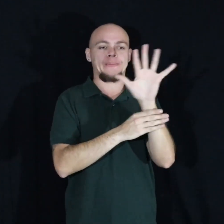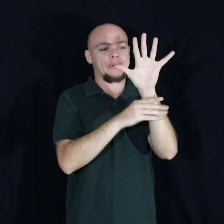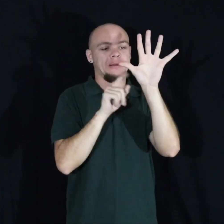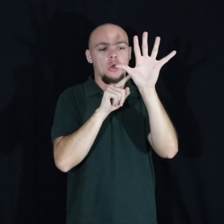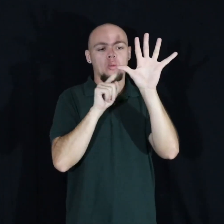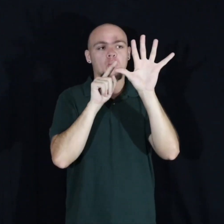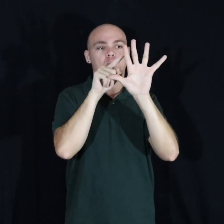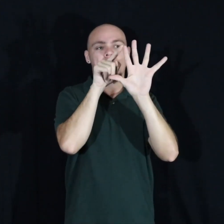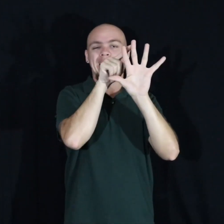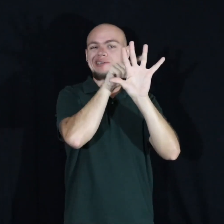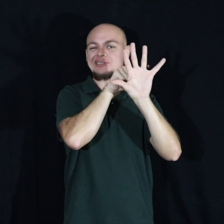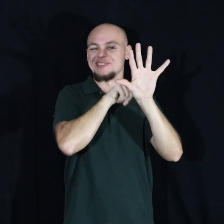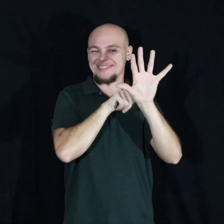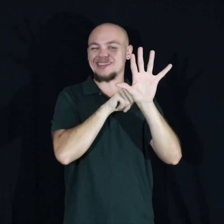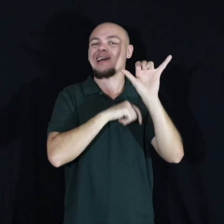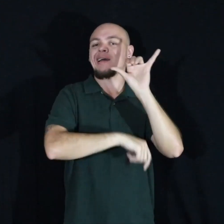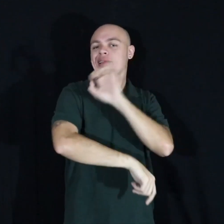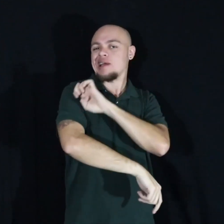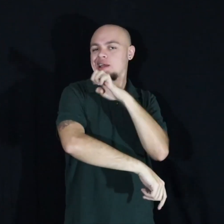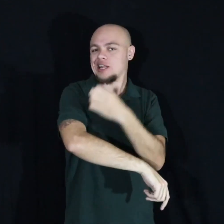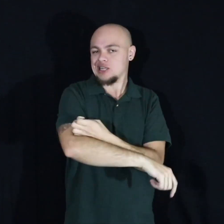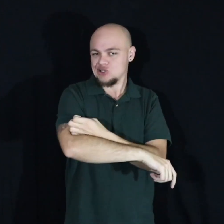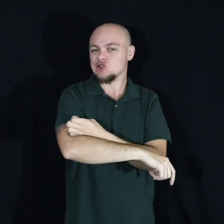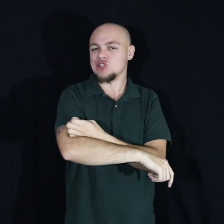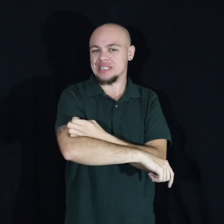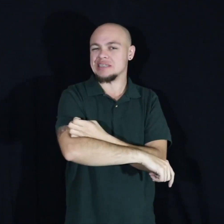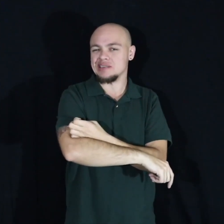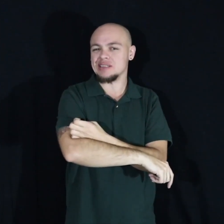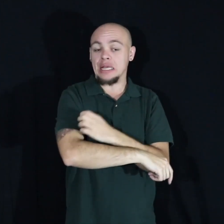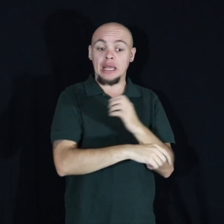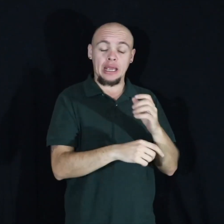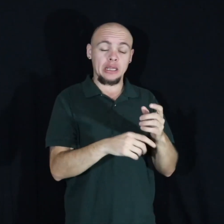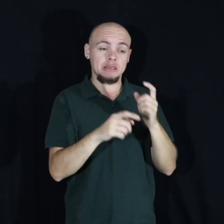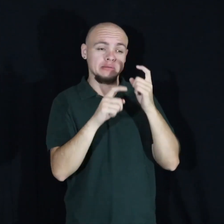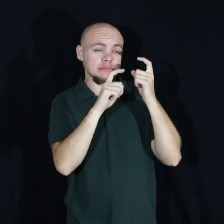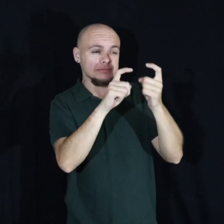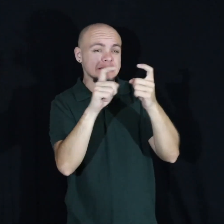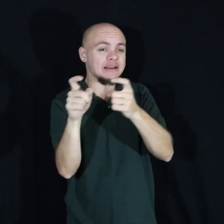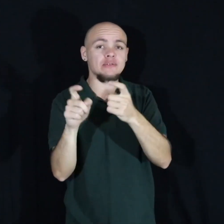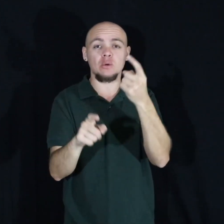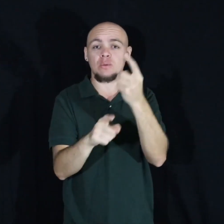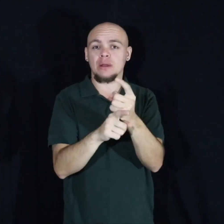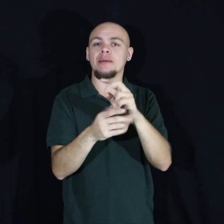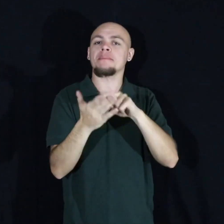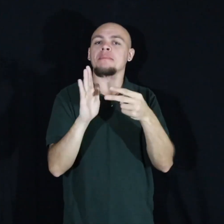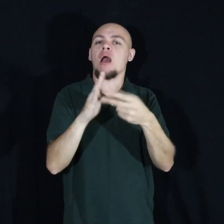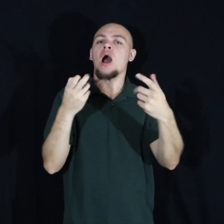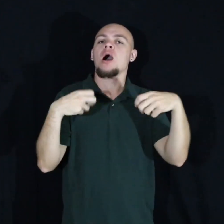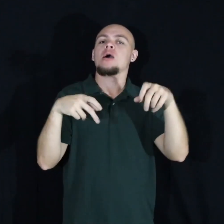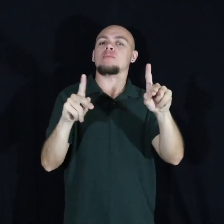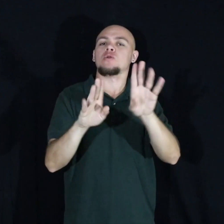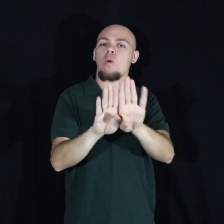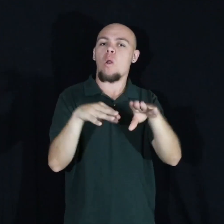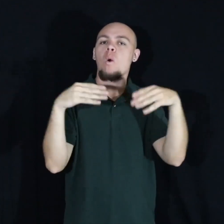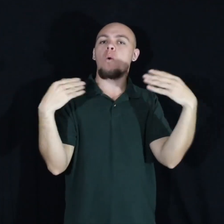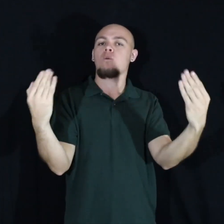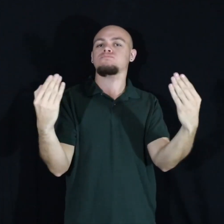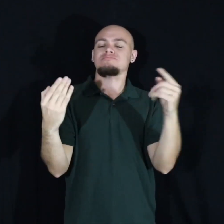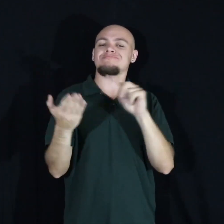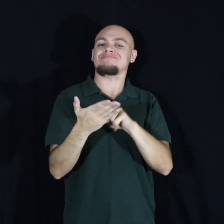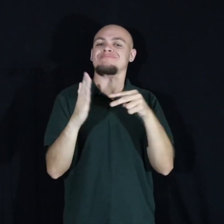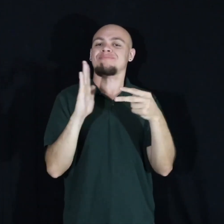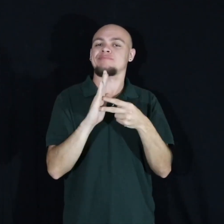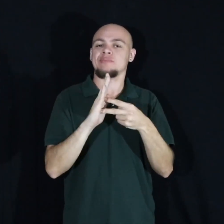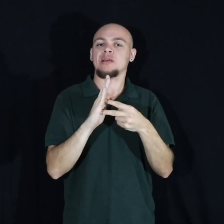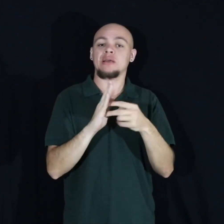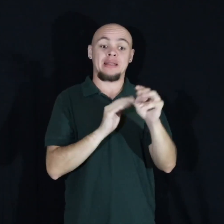energy, the energy, and you allocate it the right way, these lead to lucrative opportunities that will ultimately help you to